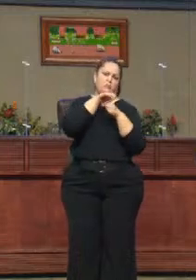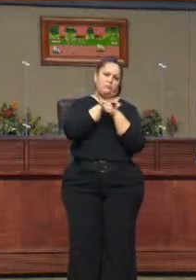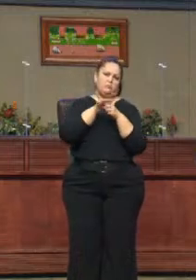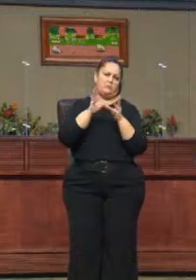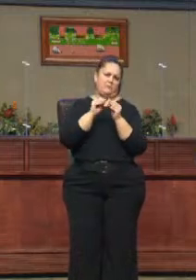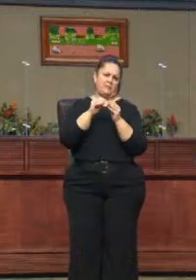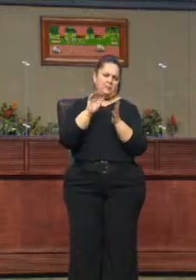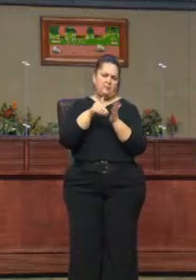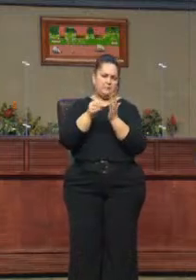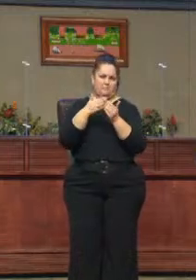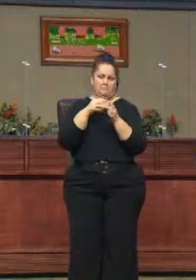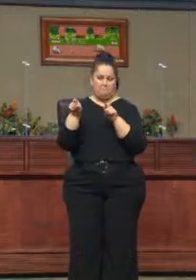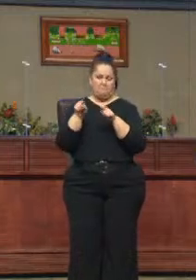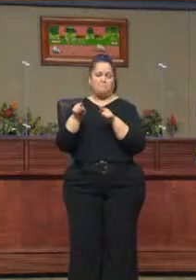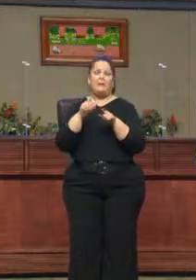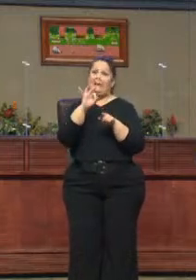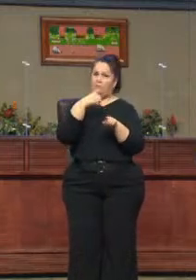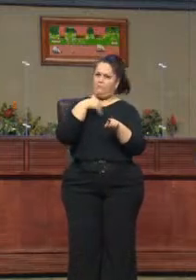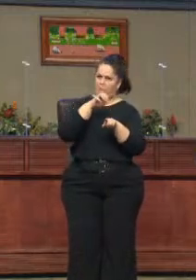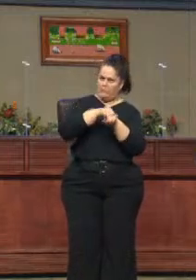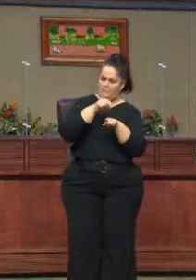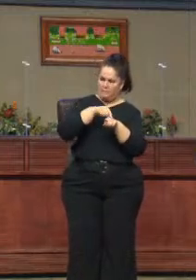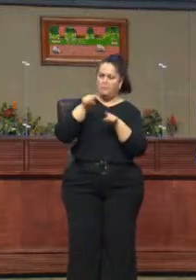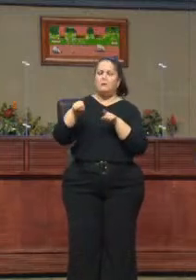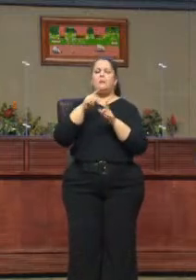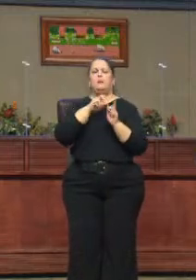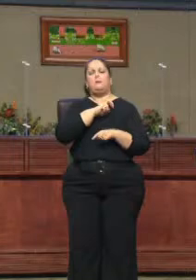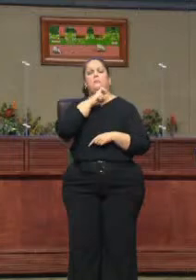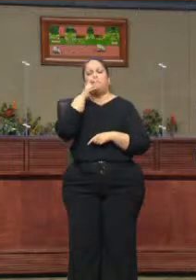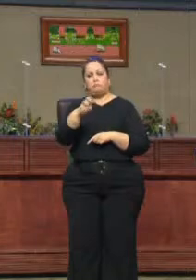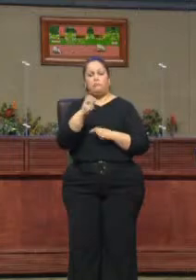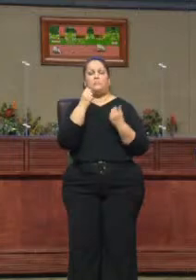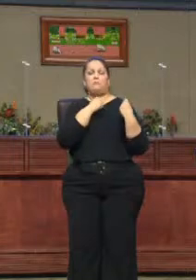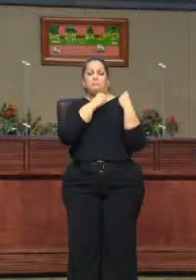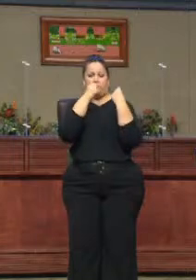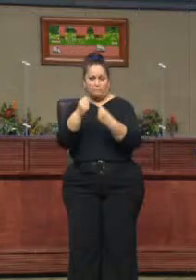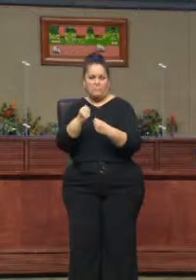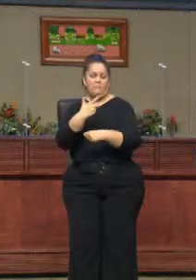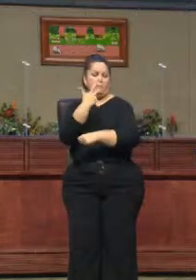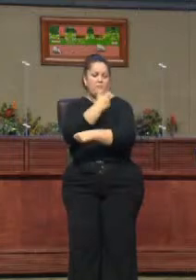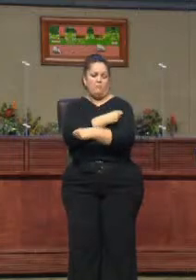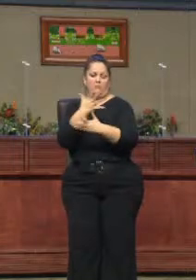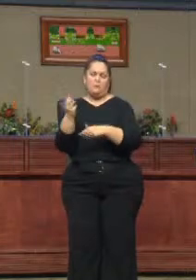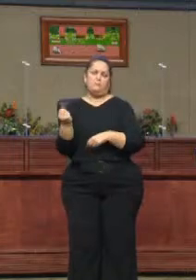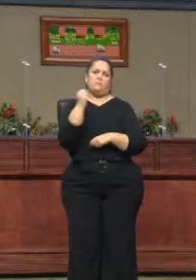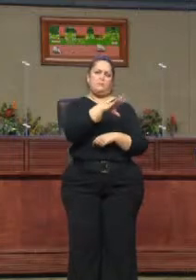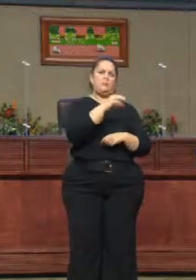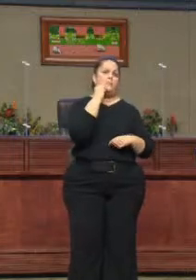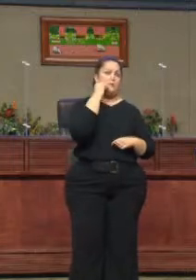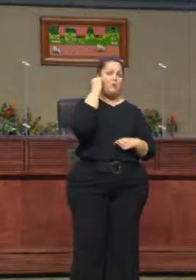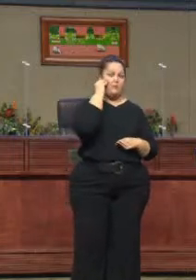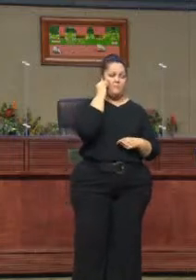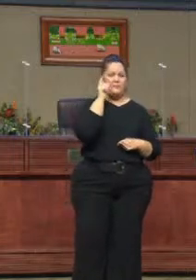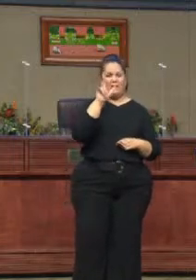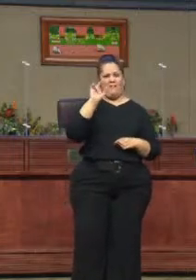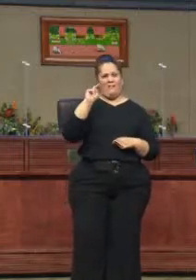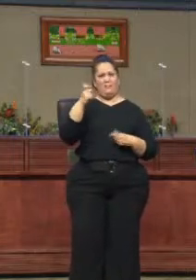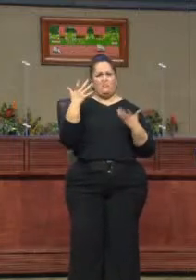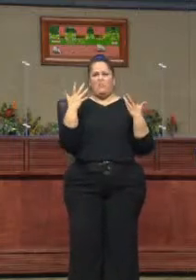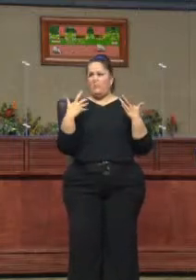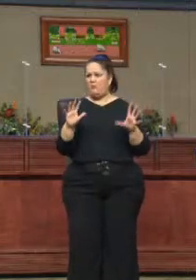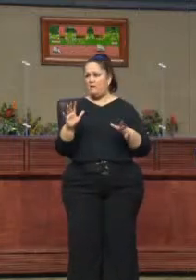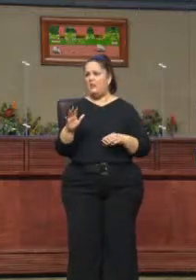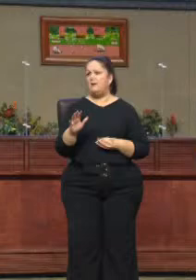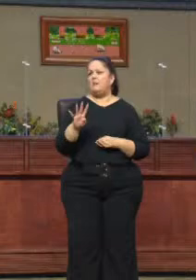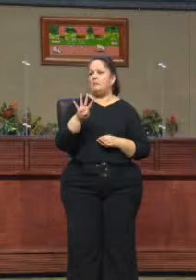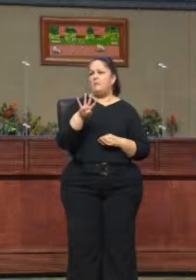have an appointment. Since making this available, Links has made 476 trips to vaccination